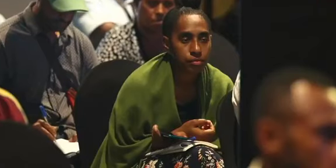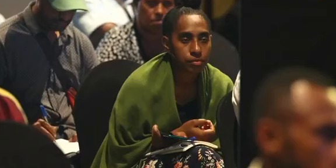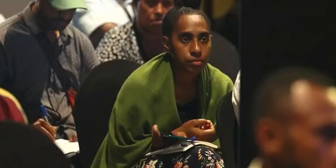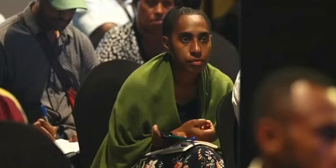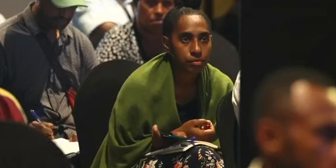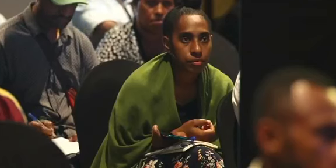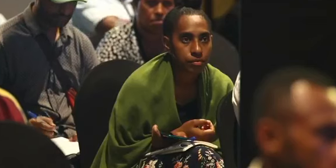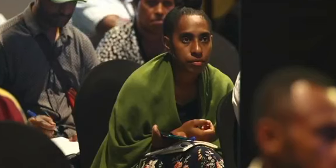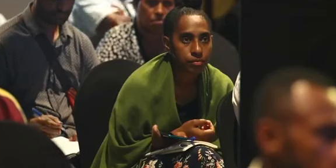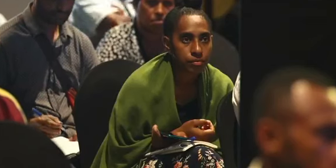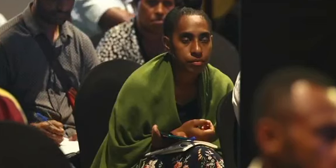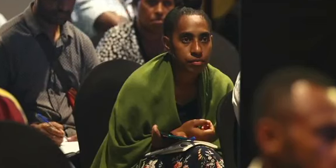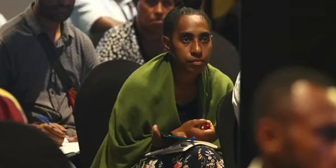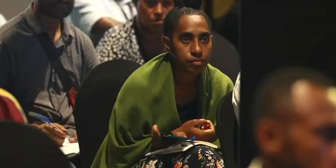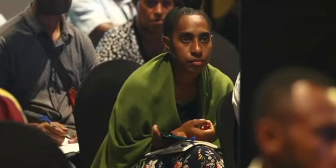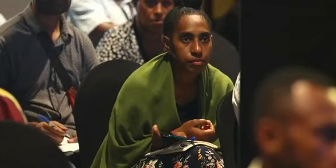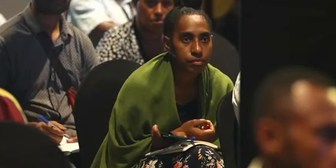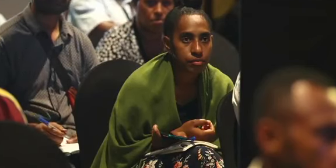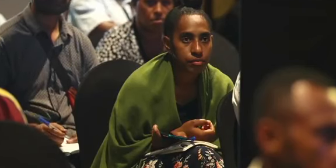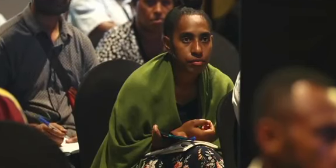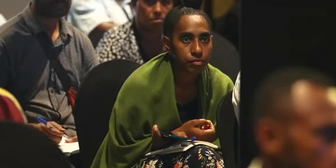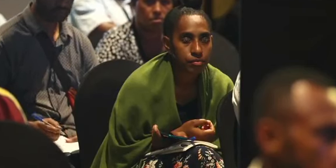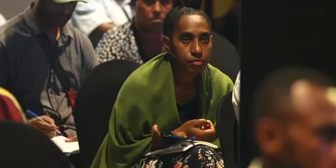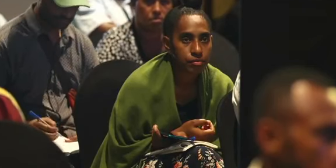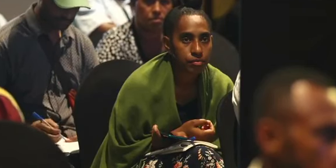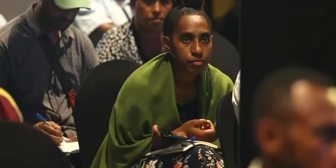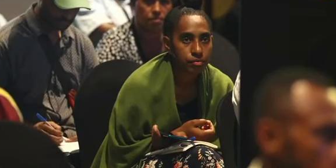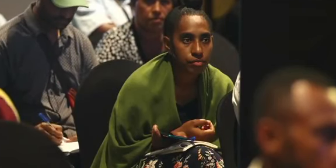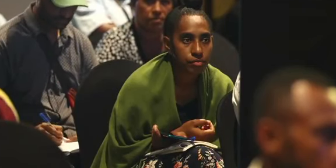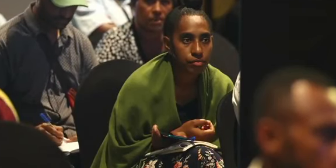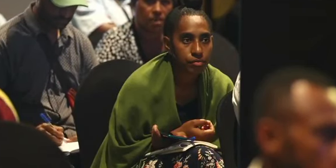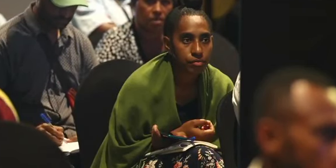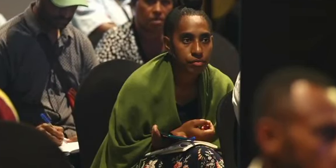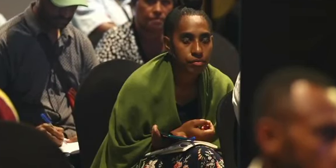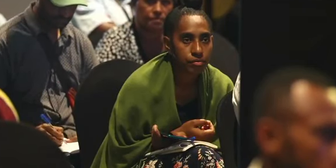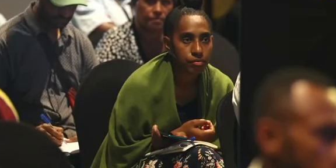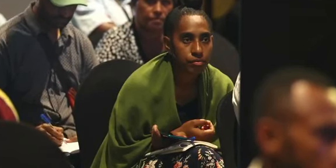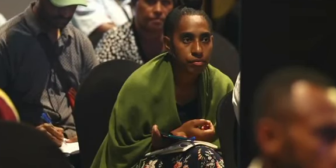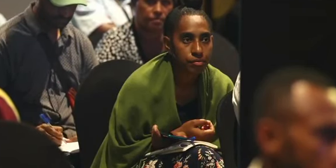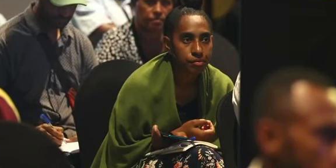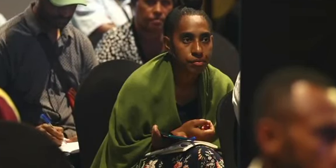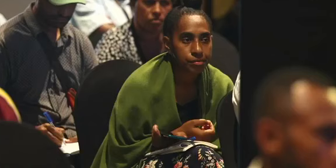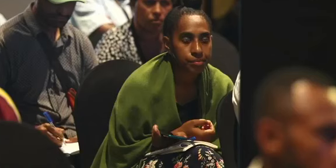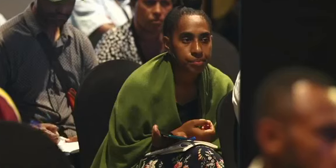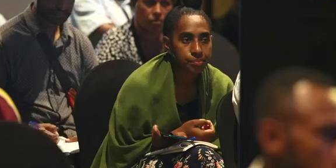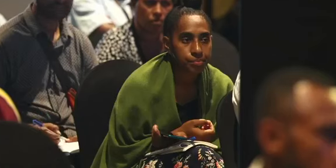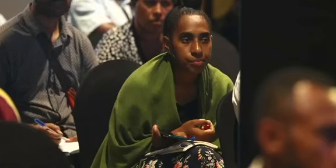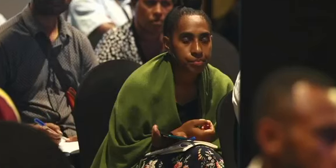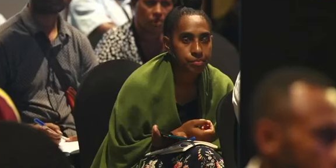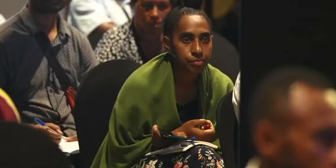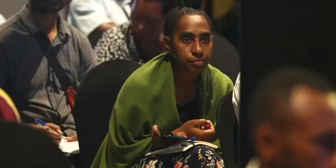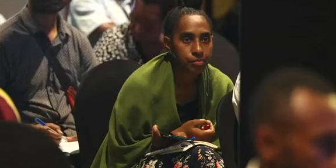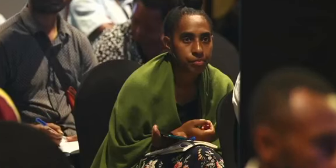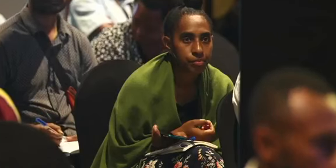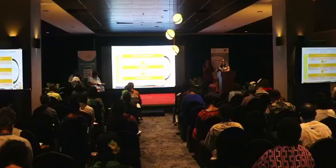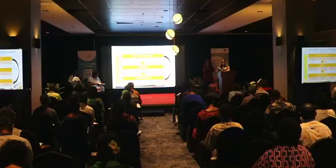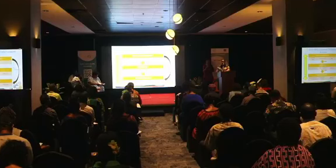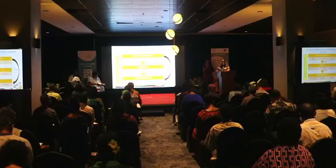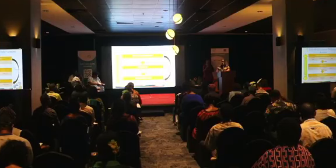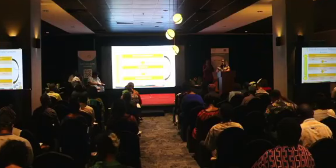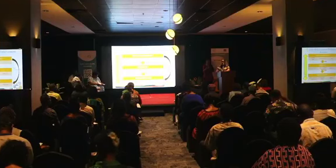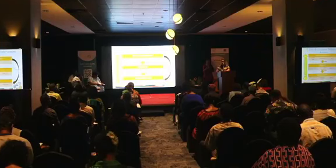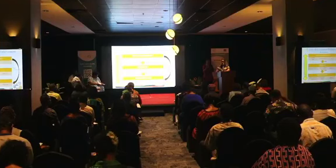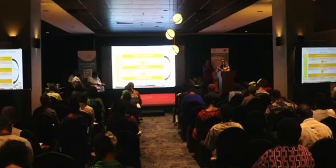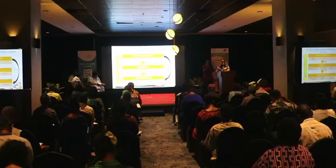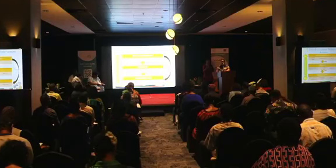If we issue the NILA and the taxpayer still fails to respond to that notice, then the